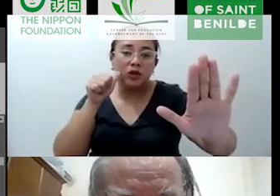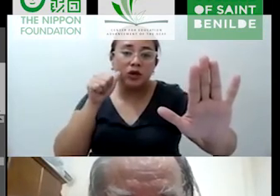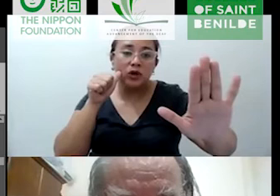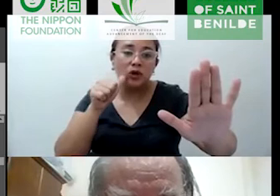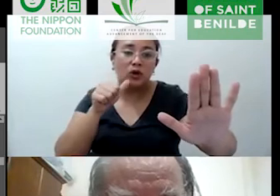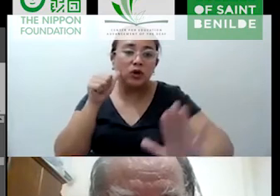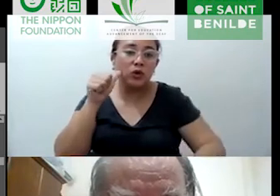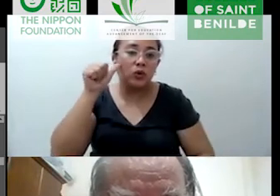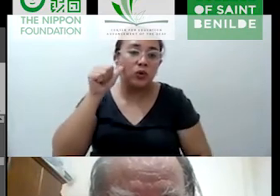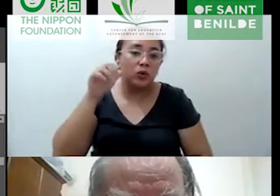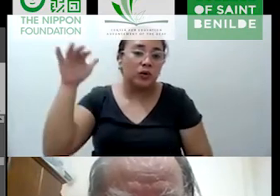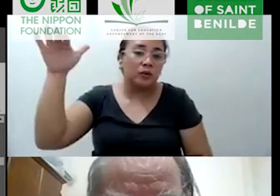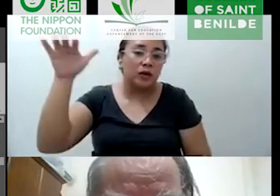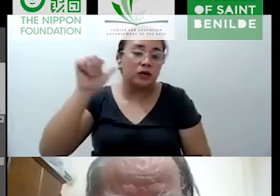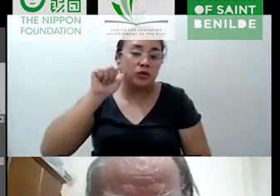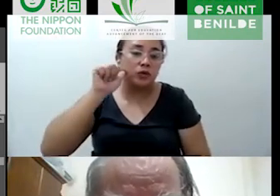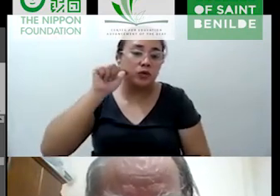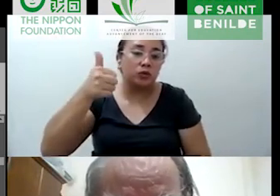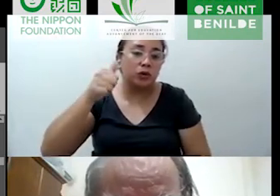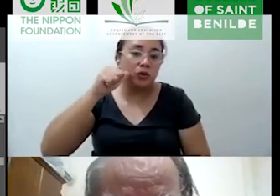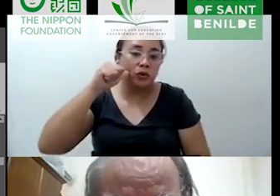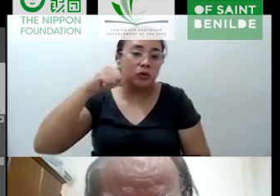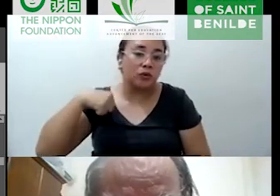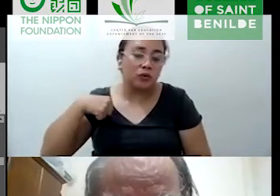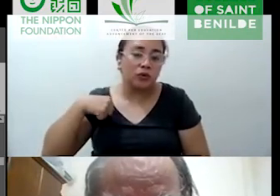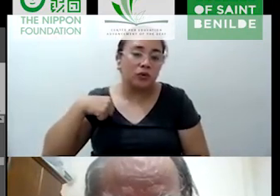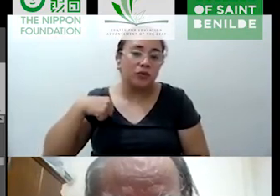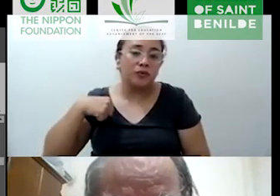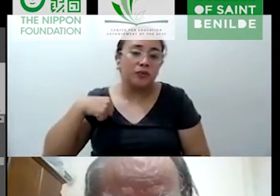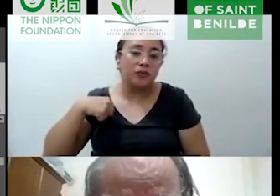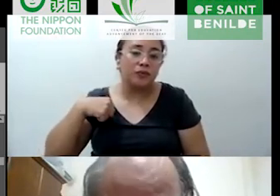Girl, woman, tomorrow, yesterday.